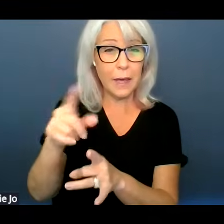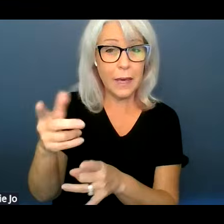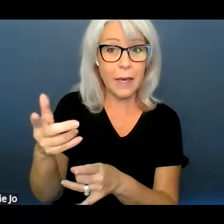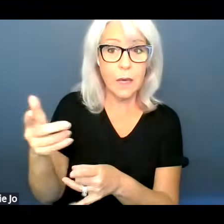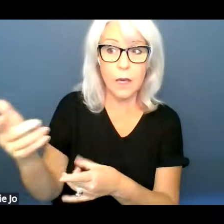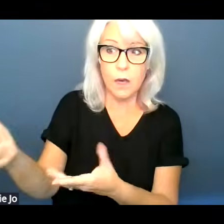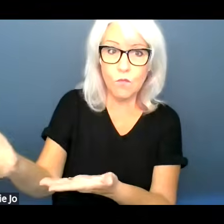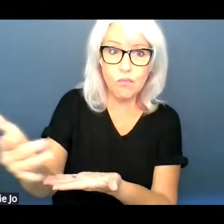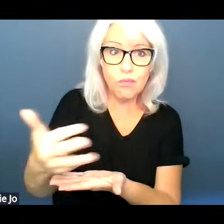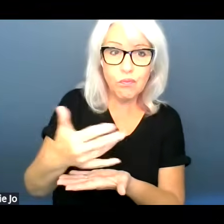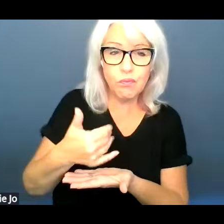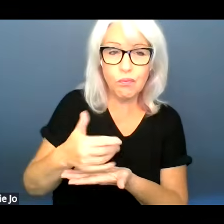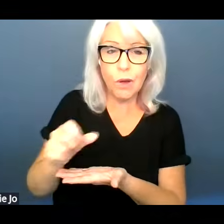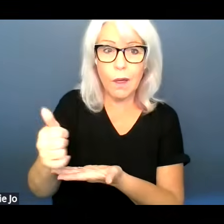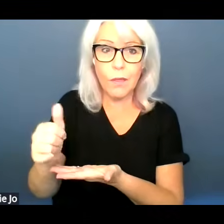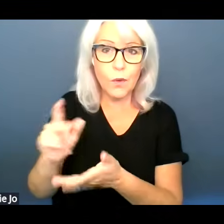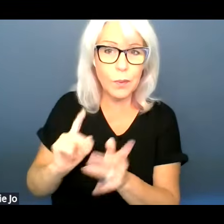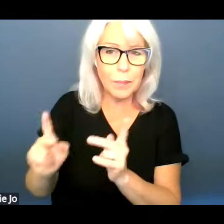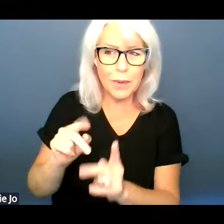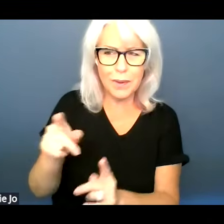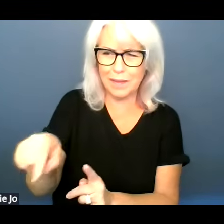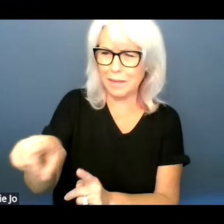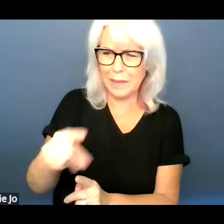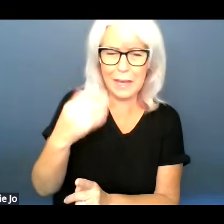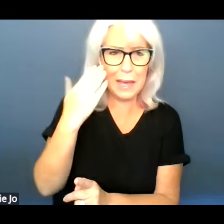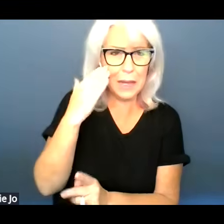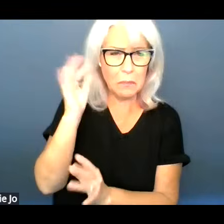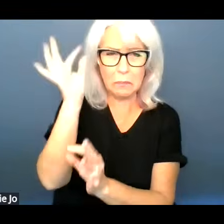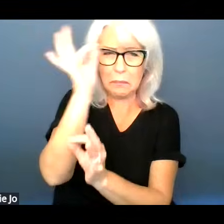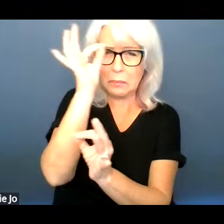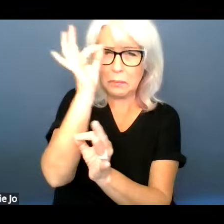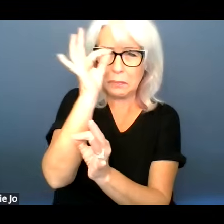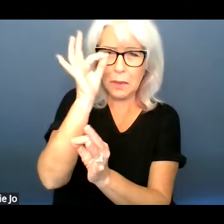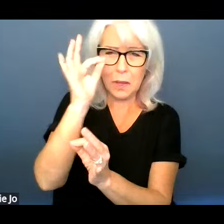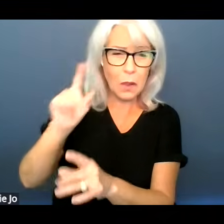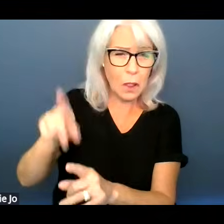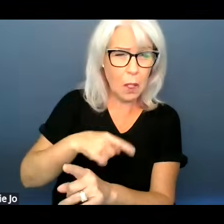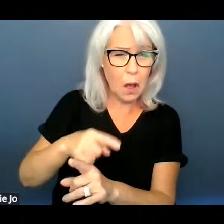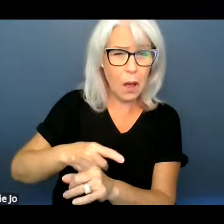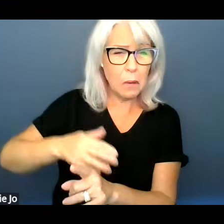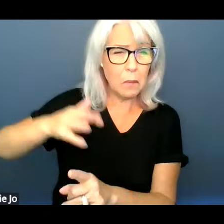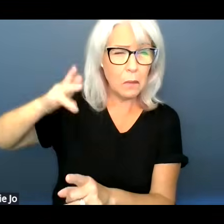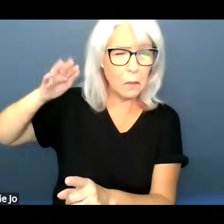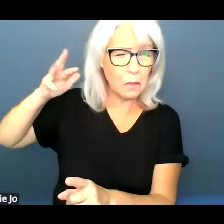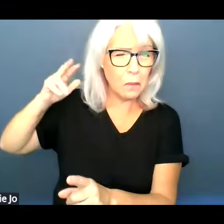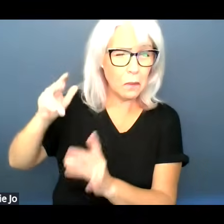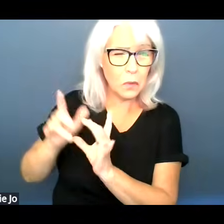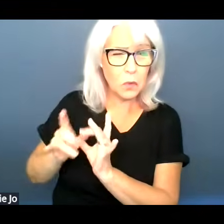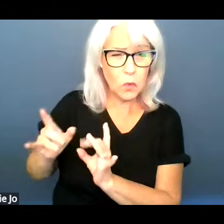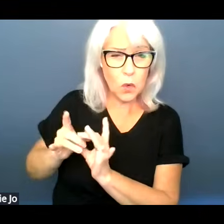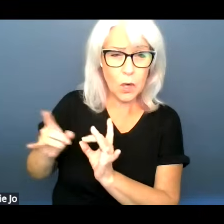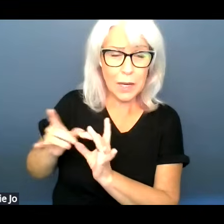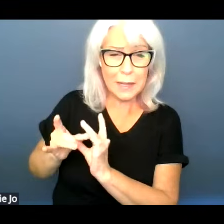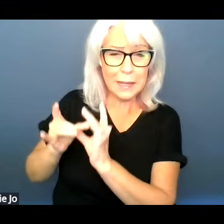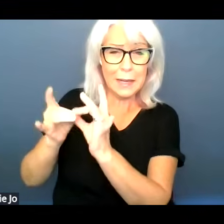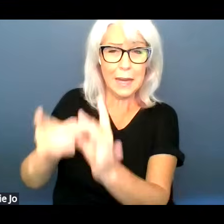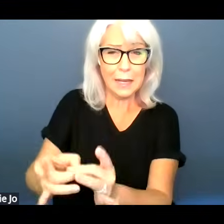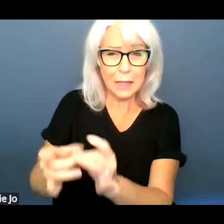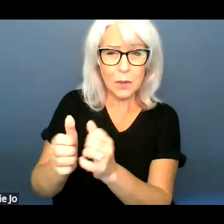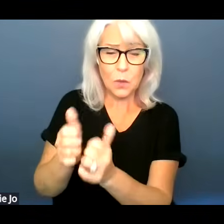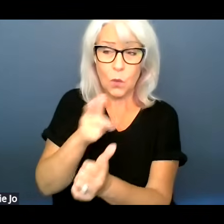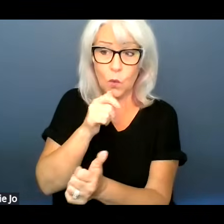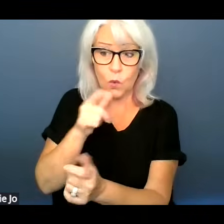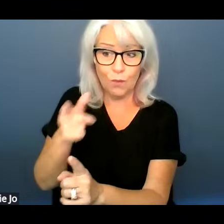be the face of their challenge who had no idea of the long backstory between myself, who do not know the rules